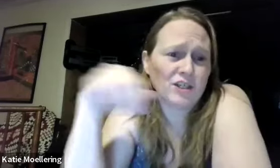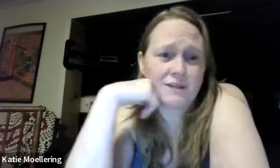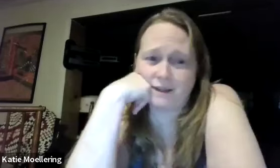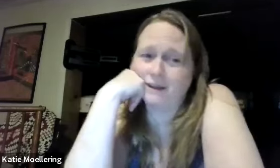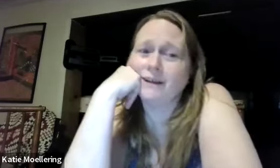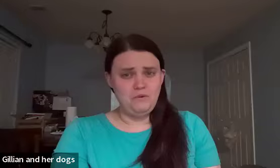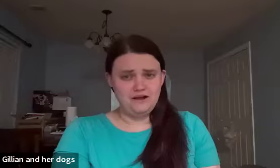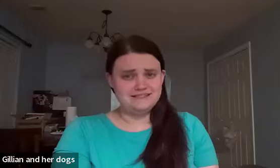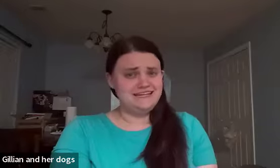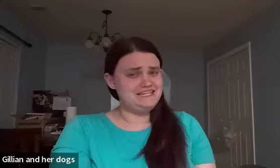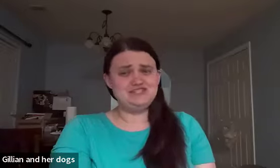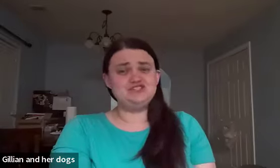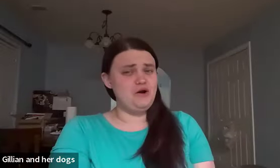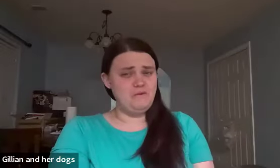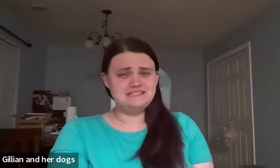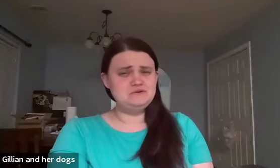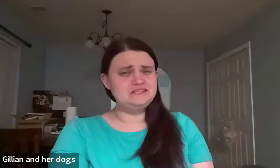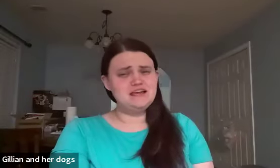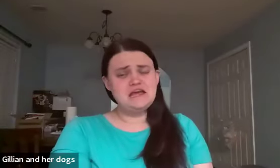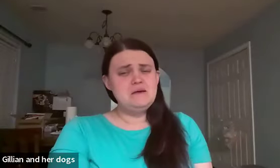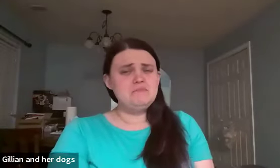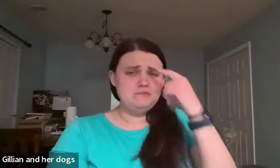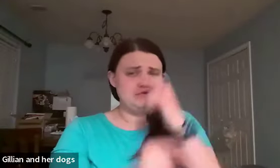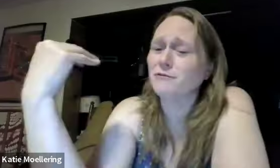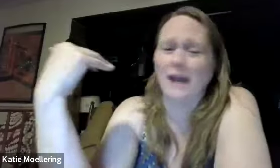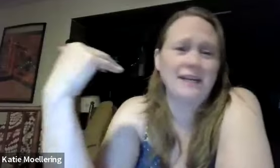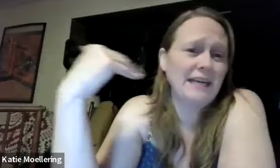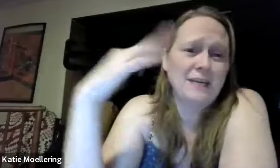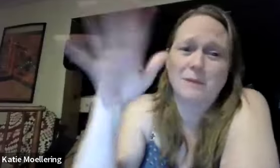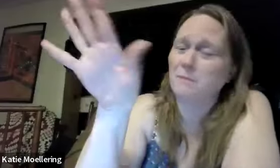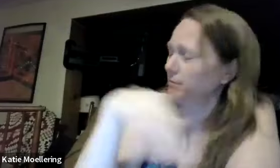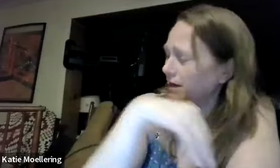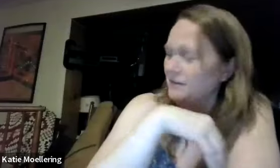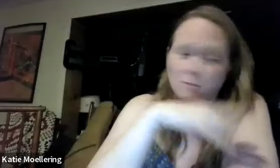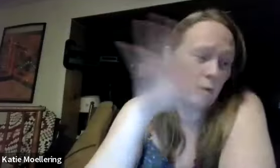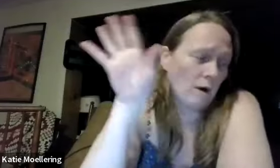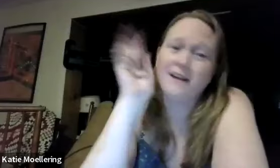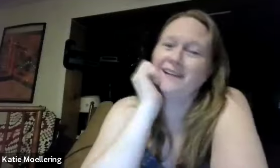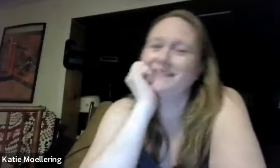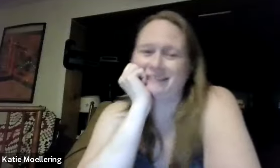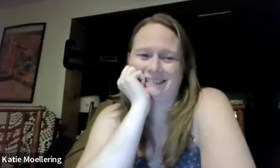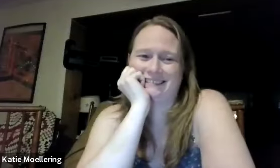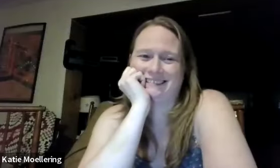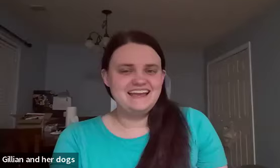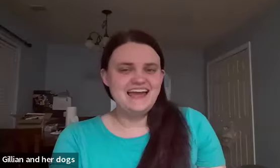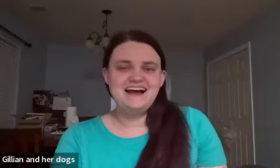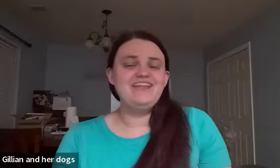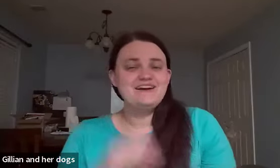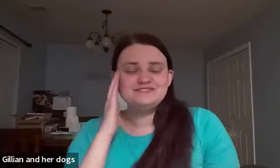oh, teacher. he's so what? So what? He's like, He's my like, I was ready to eat it, but brother, my brother, boy. like, and I laughed